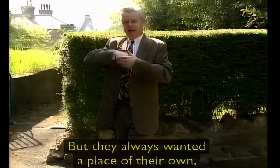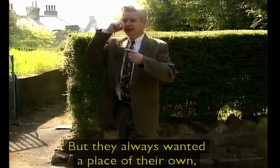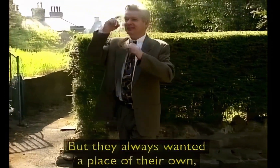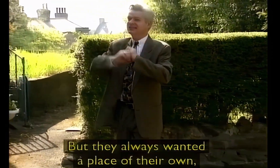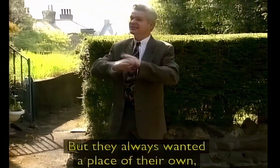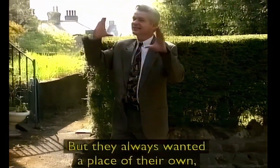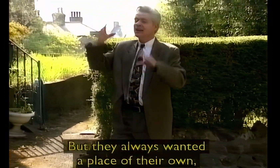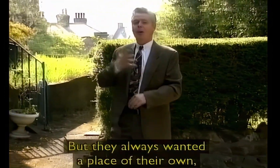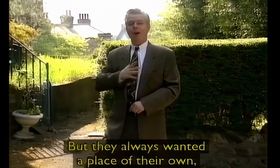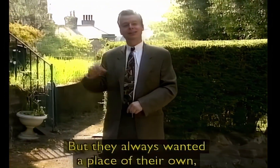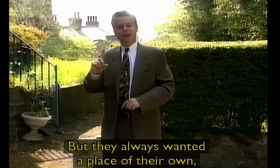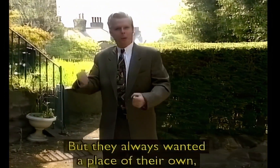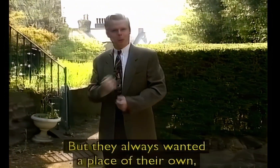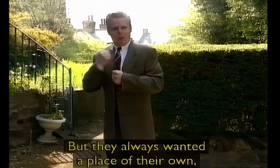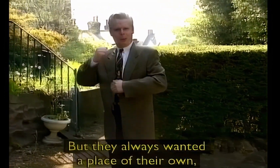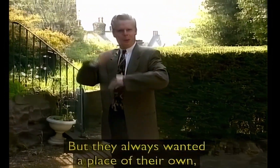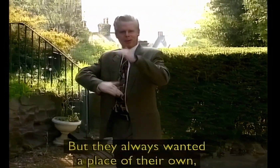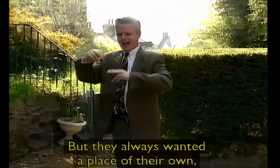But they always wanted a place of their own.